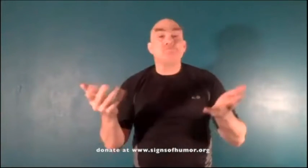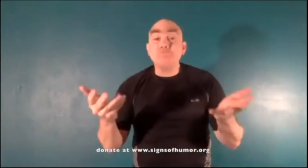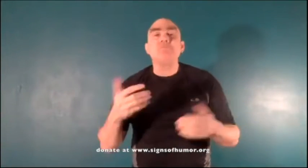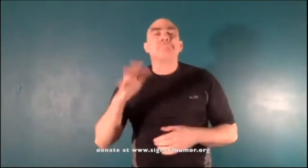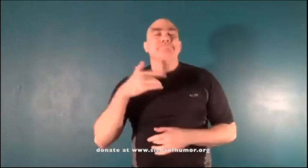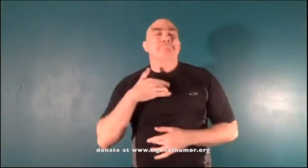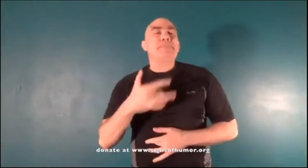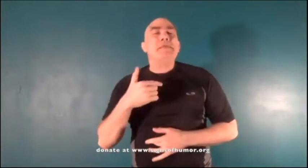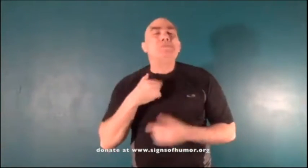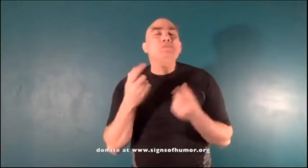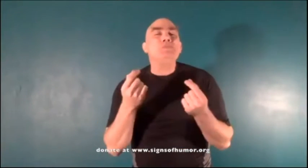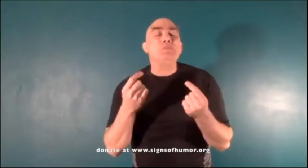everyone.